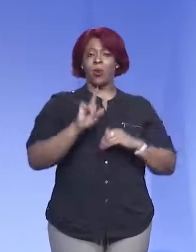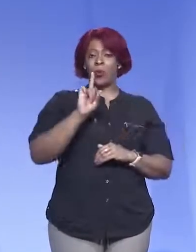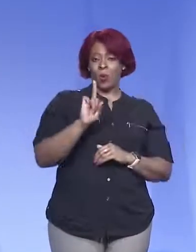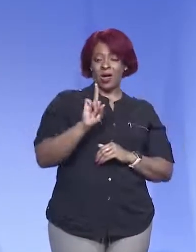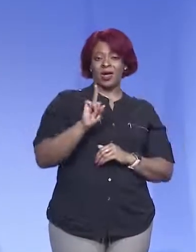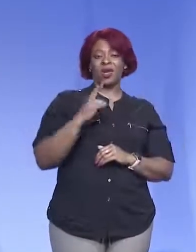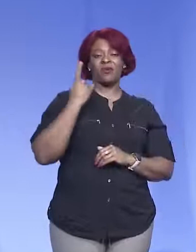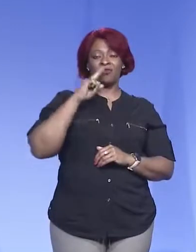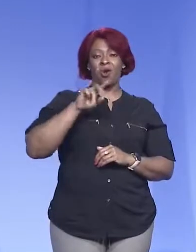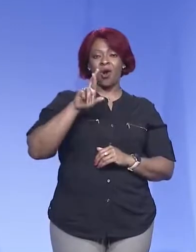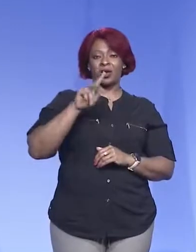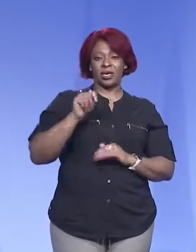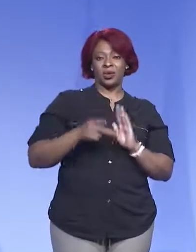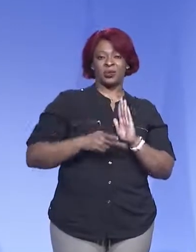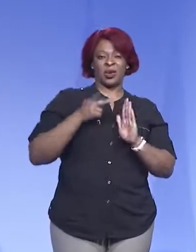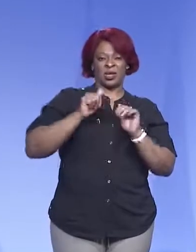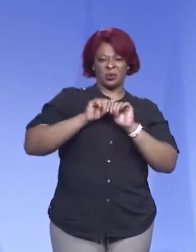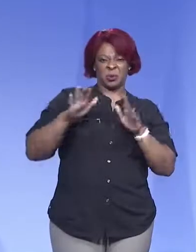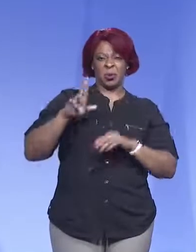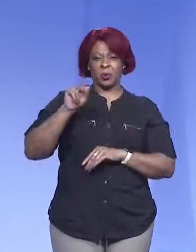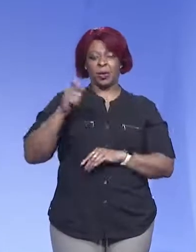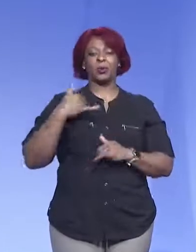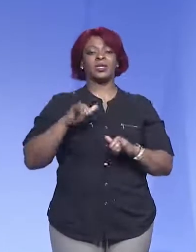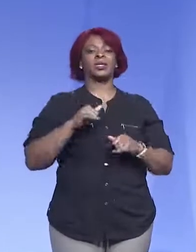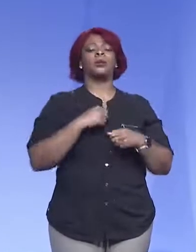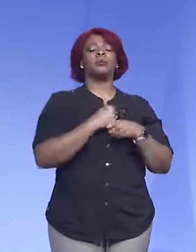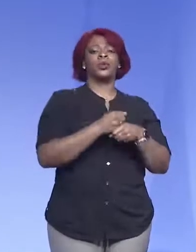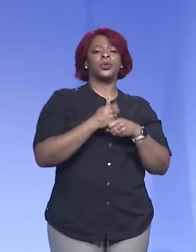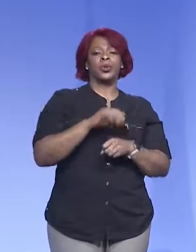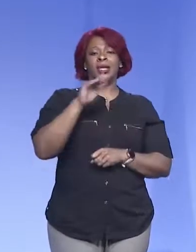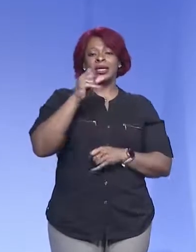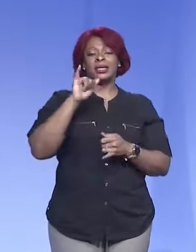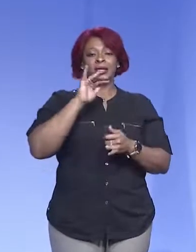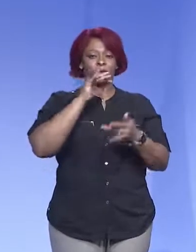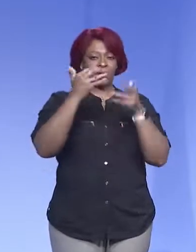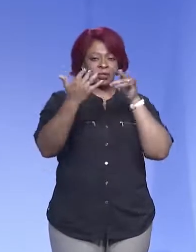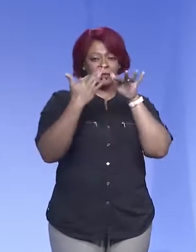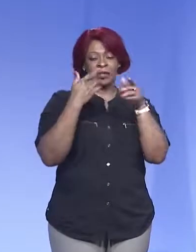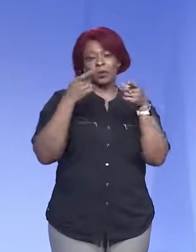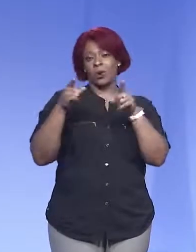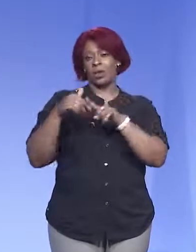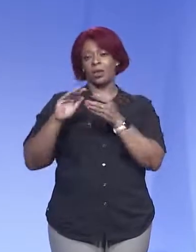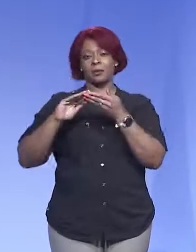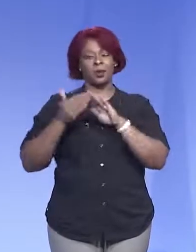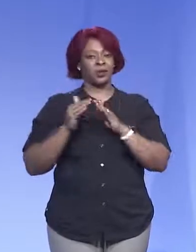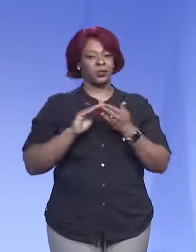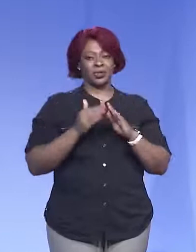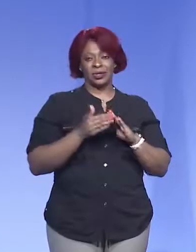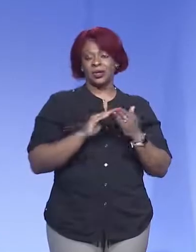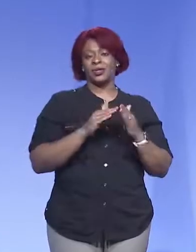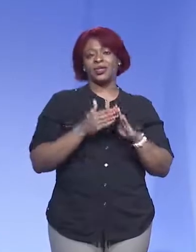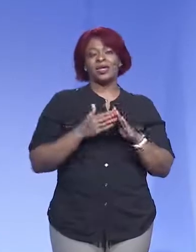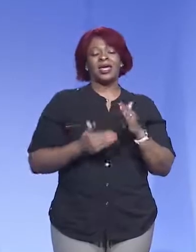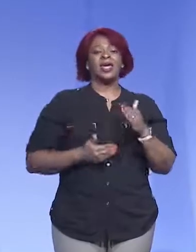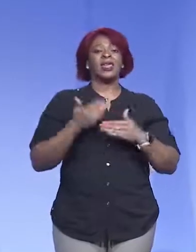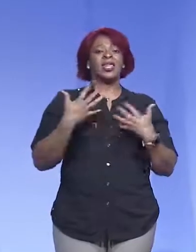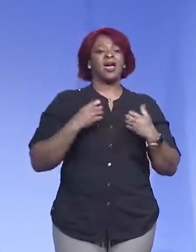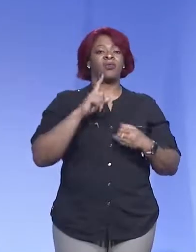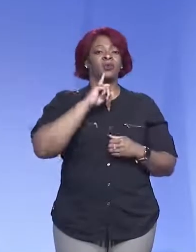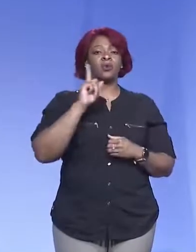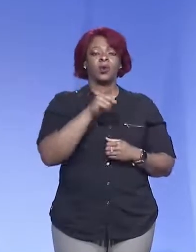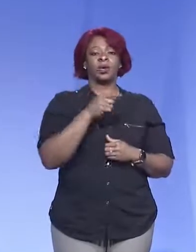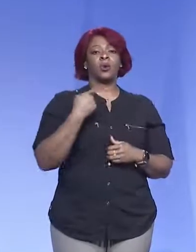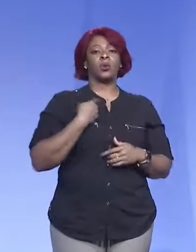for RT, but we're still producing cases, and transmission is still going on in the community. In the next health directive, we